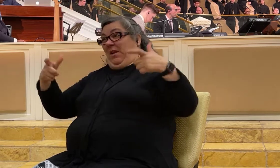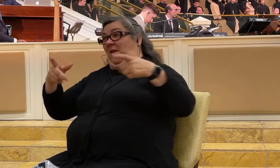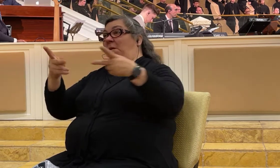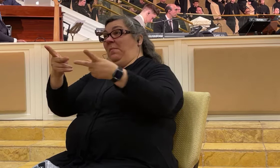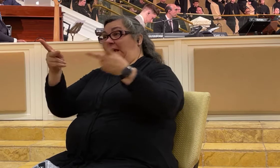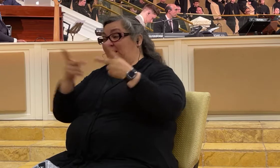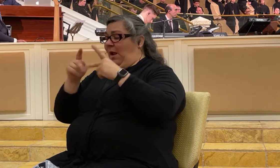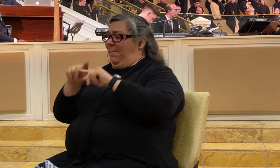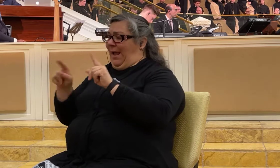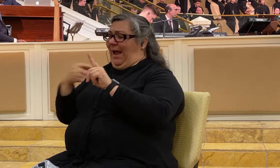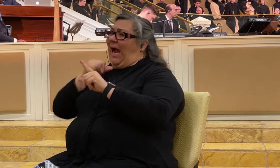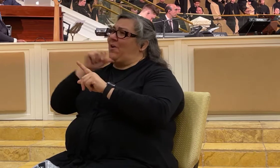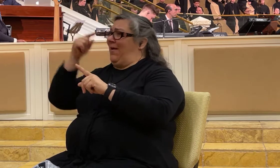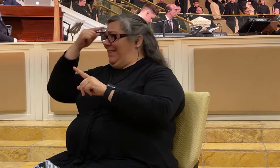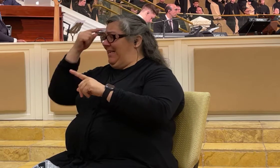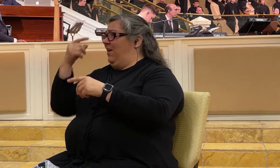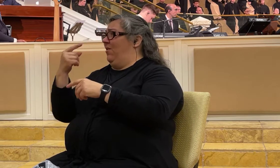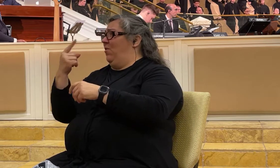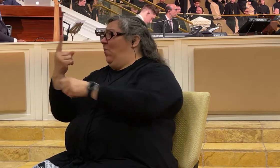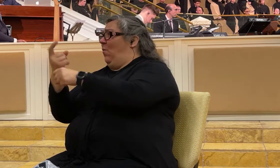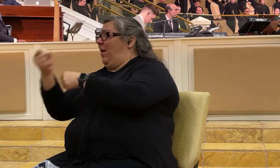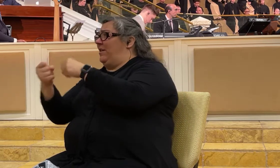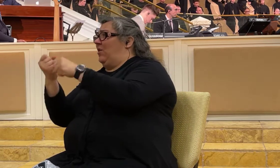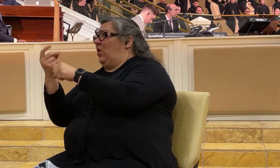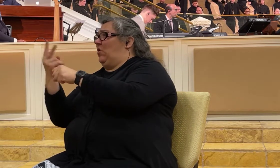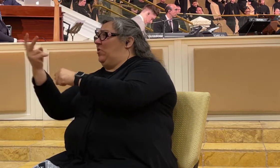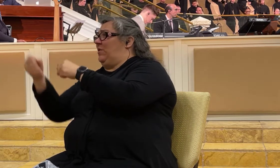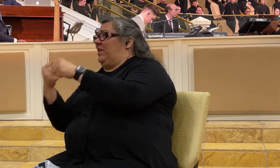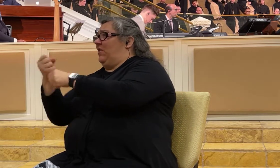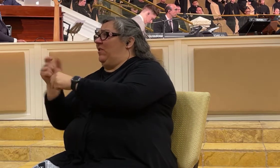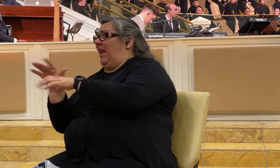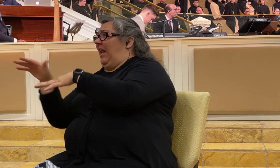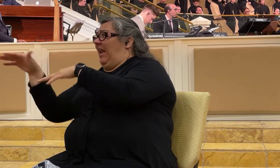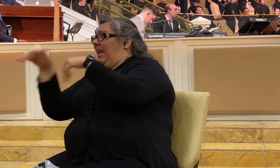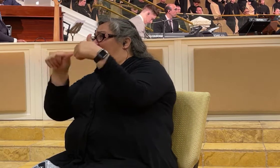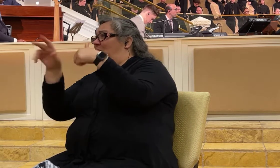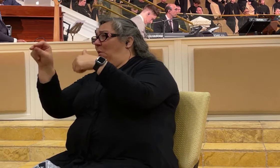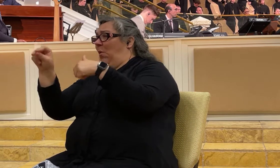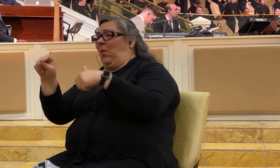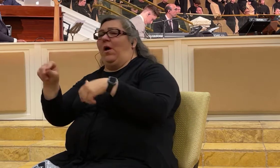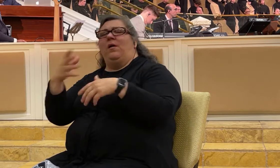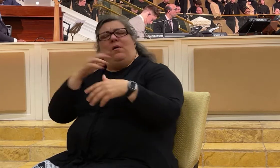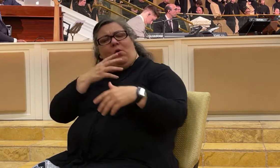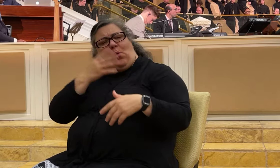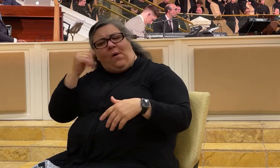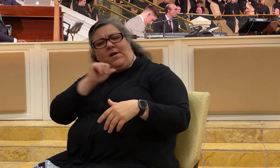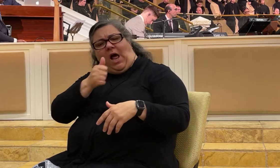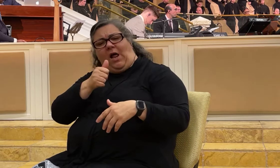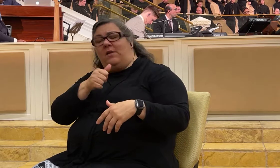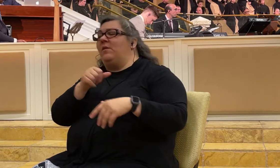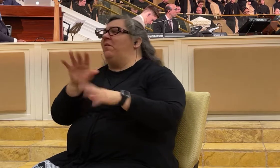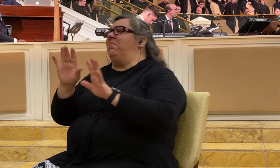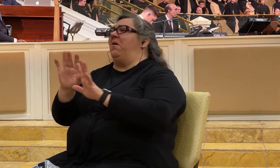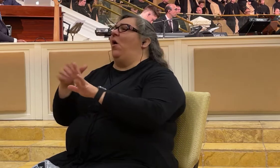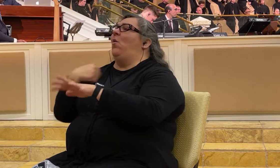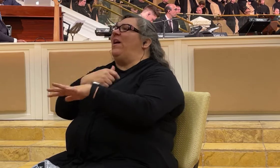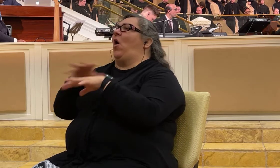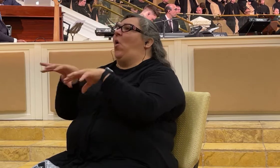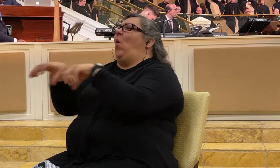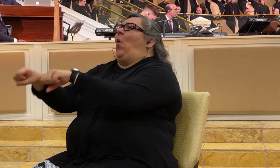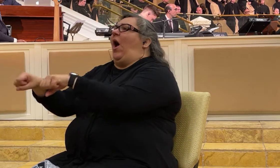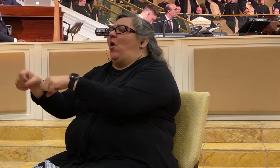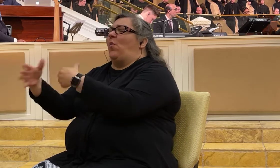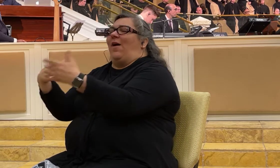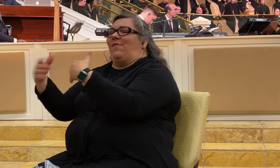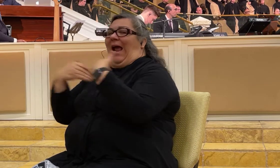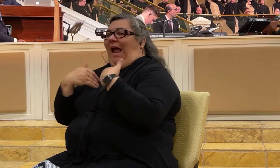I don't see us leaving in the next 2 years. I said, well, why not? If you need more space. He said, we're going to be holding on to what we have, but